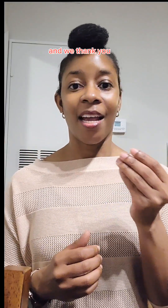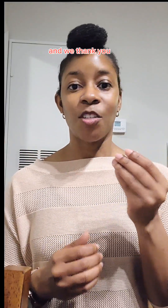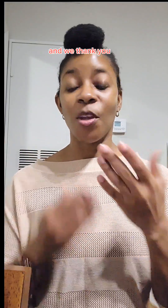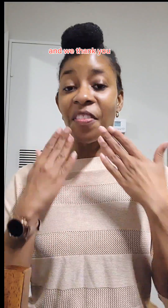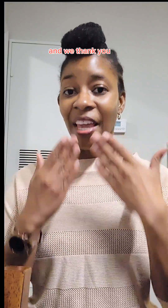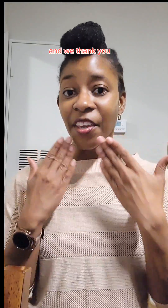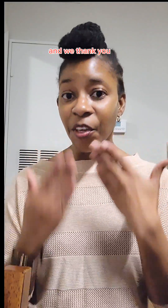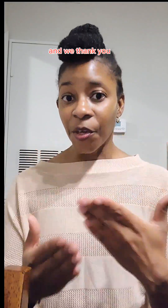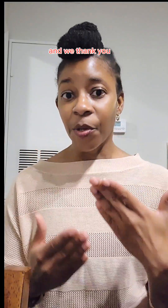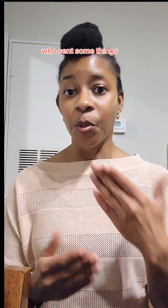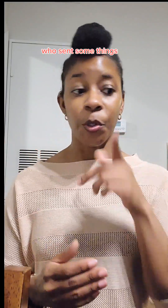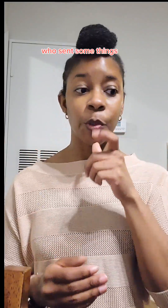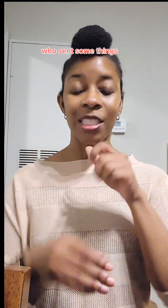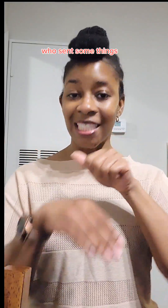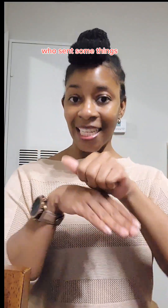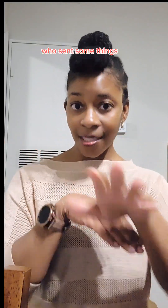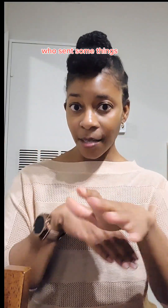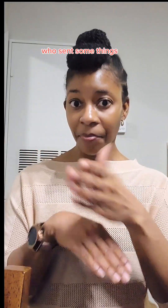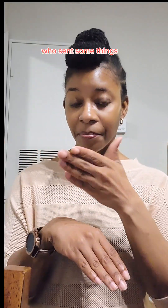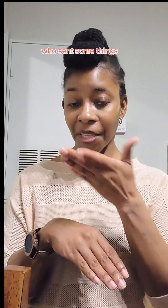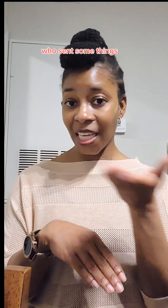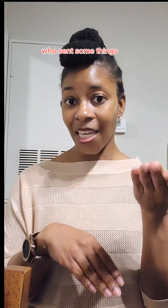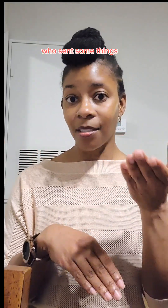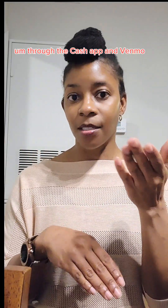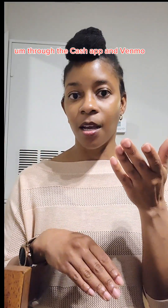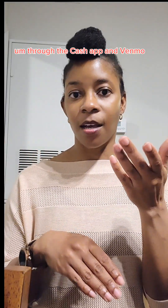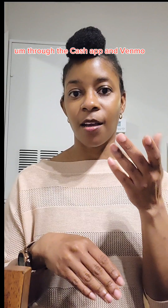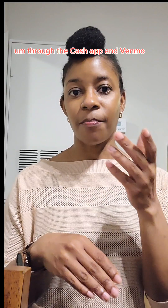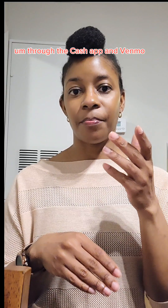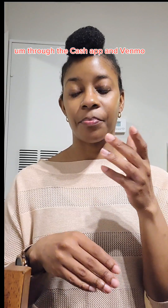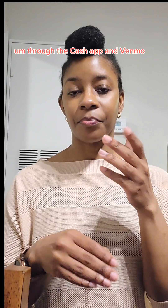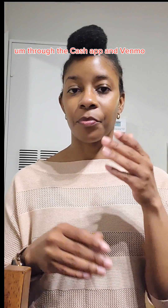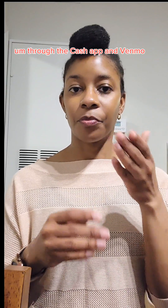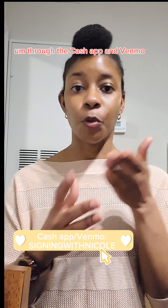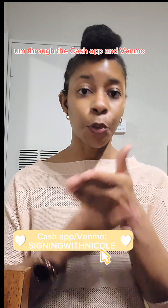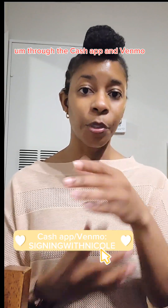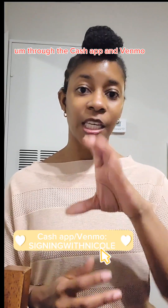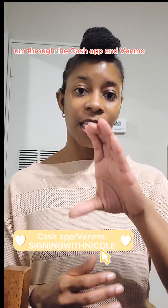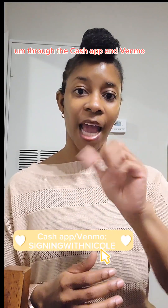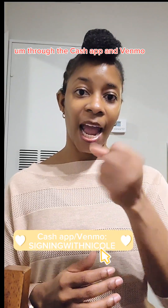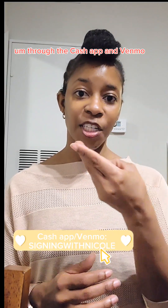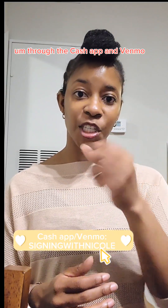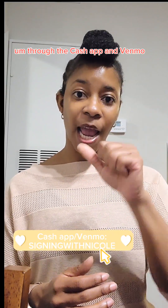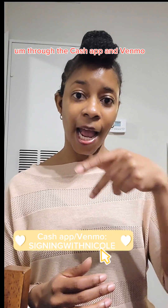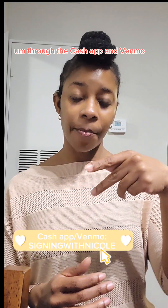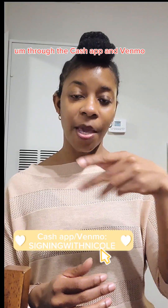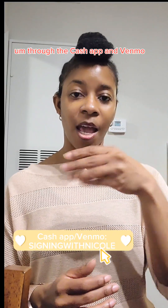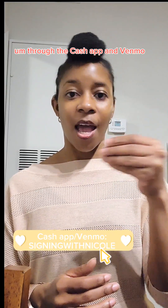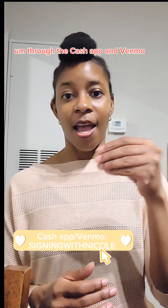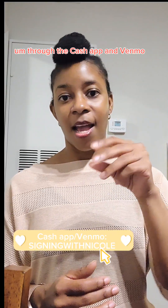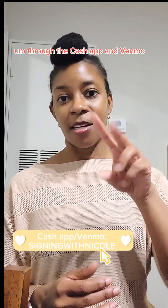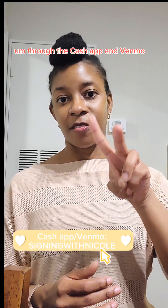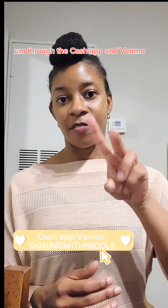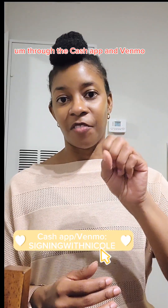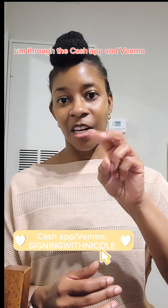we thank you who sent some things through the Cash App and